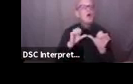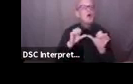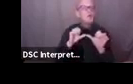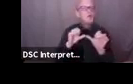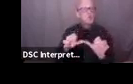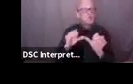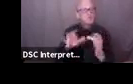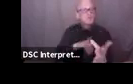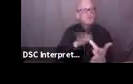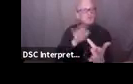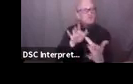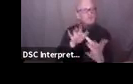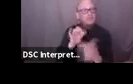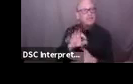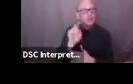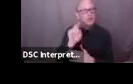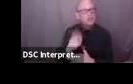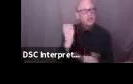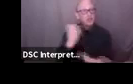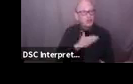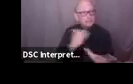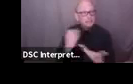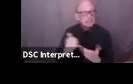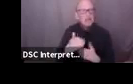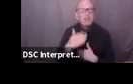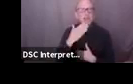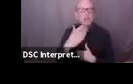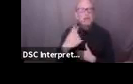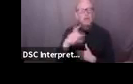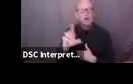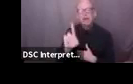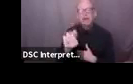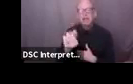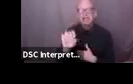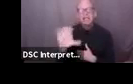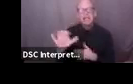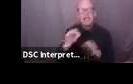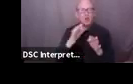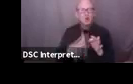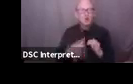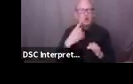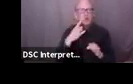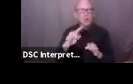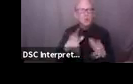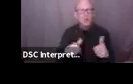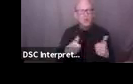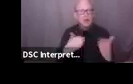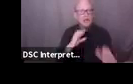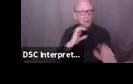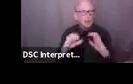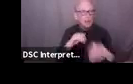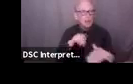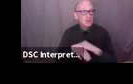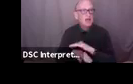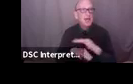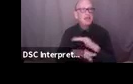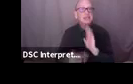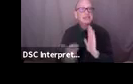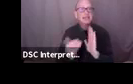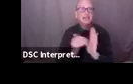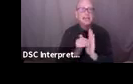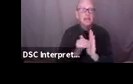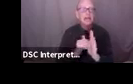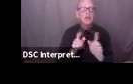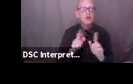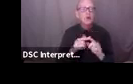need services, and thank you to our DSCs interpreters for providing communication. Once again, in the